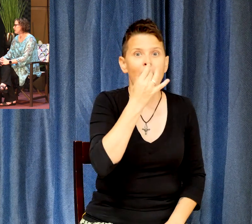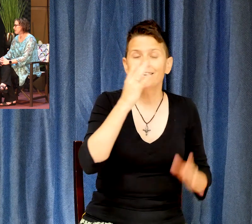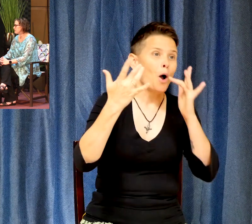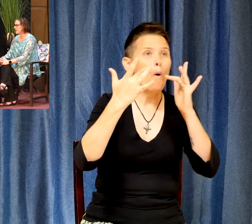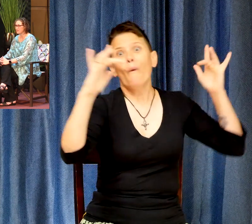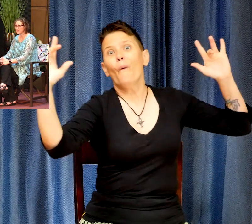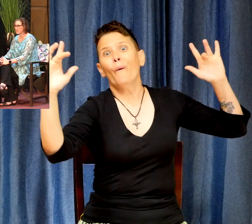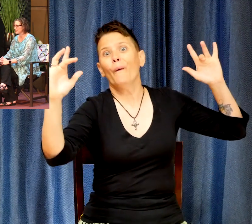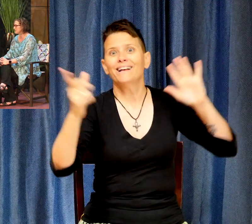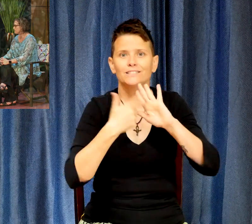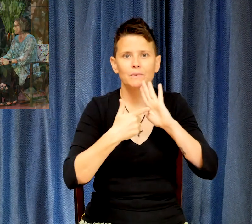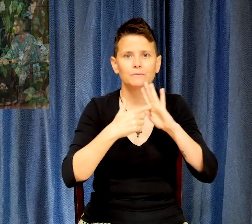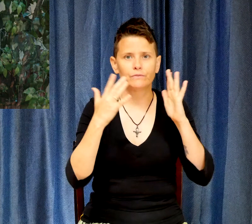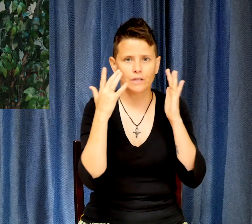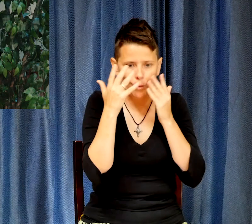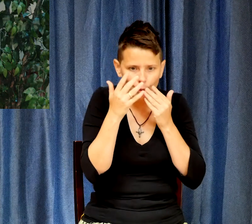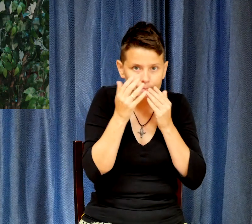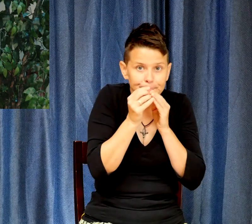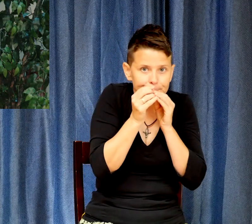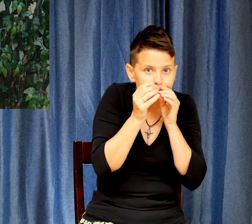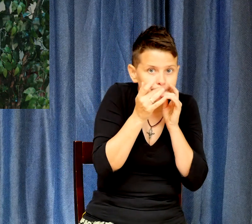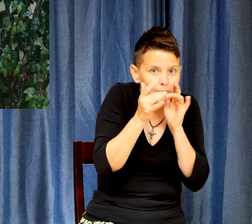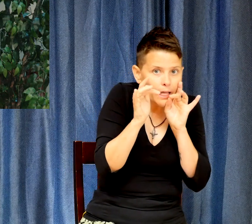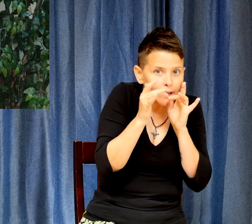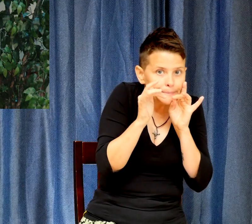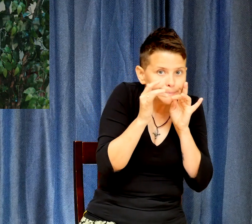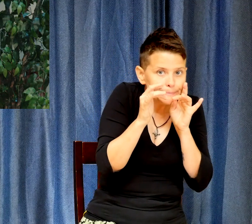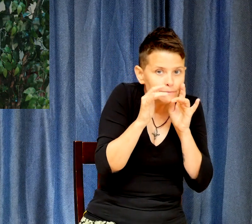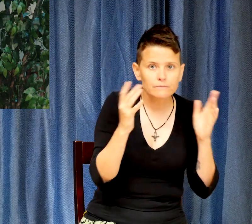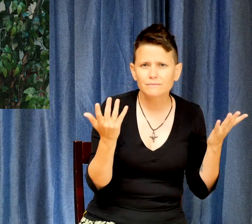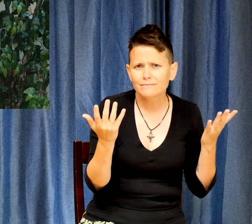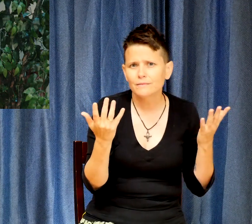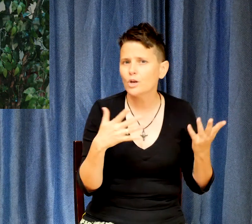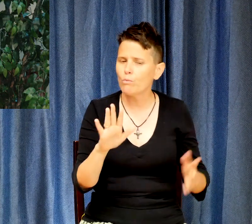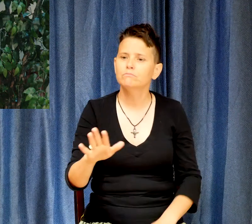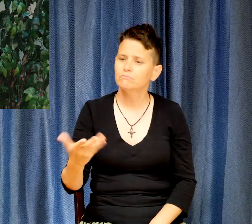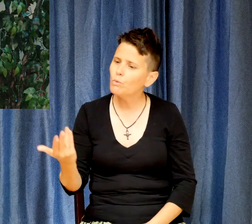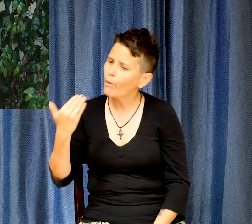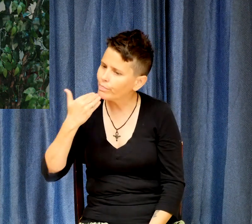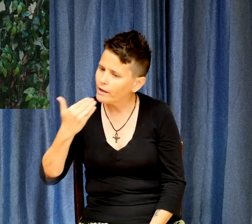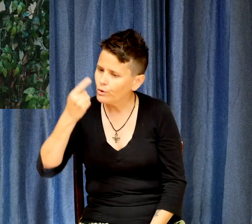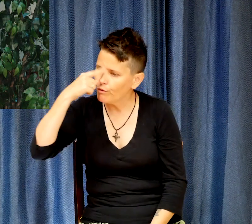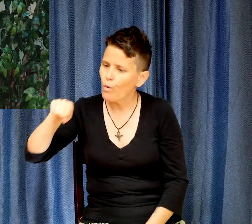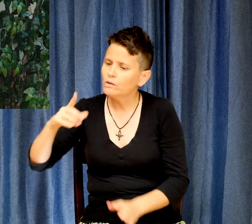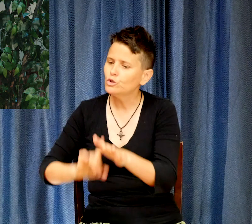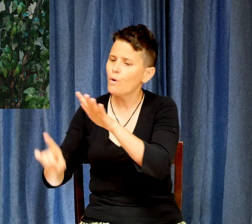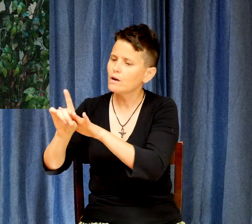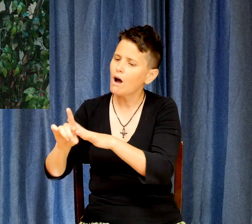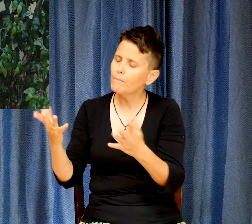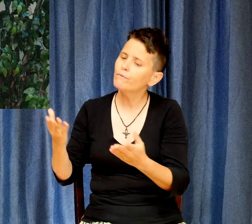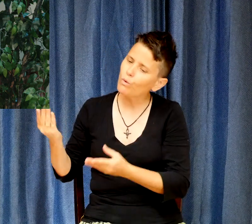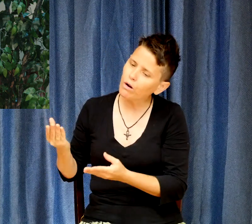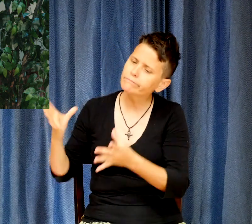So. Well, on behalf of our community here, thank you for showing up and delivering a powerful message today. Thank